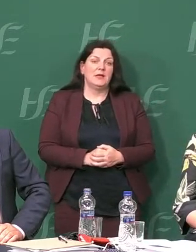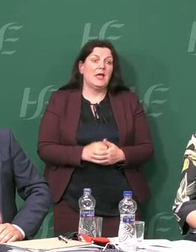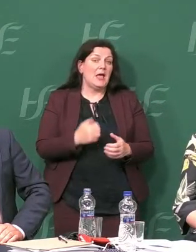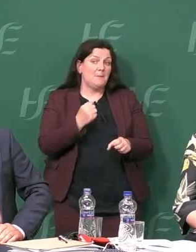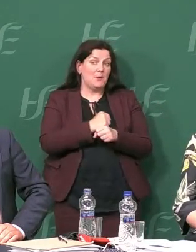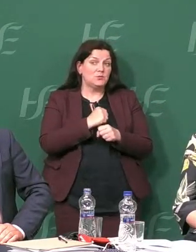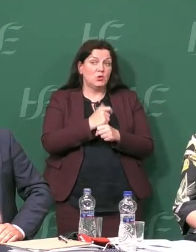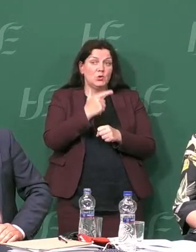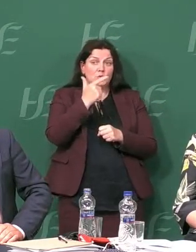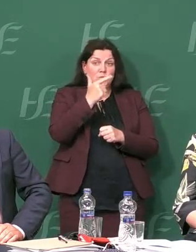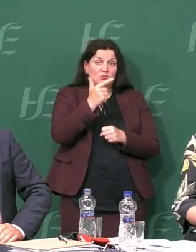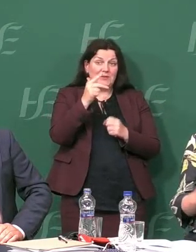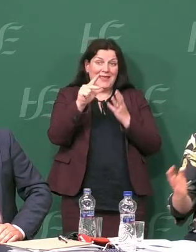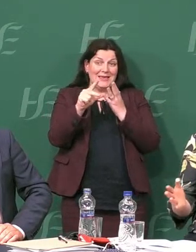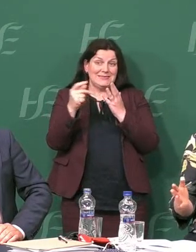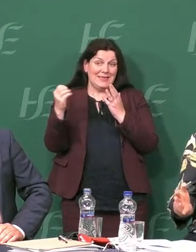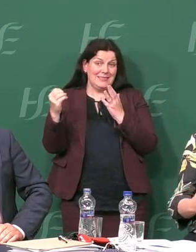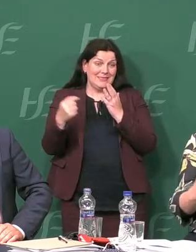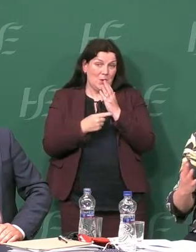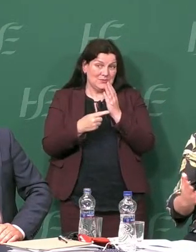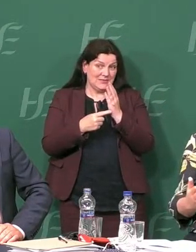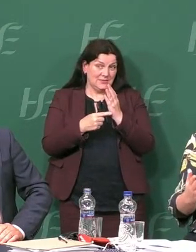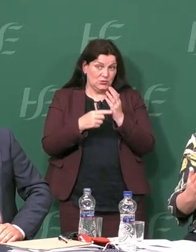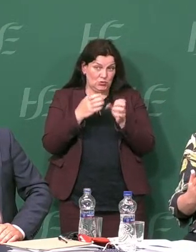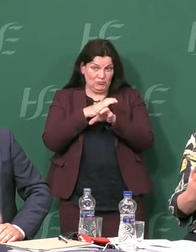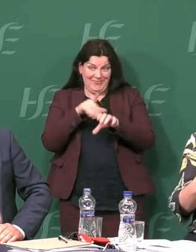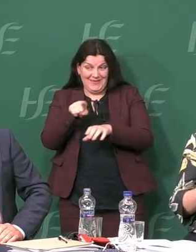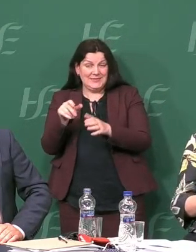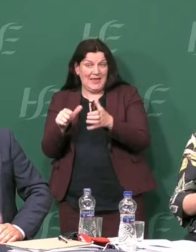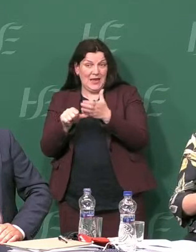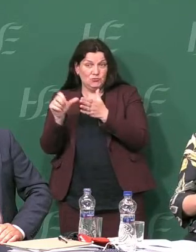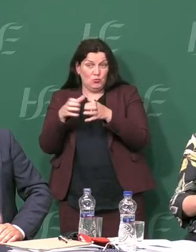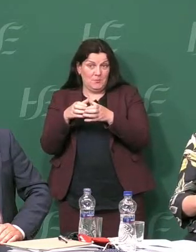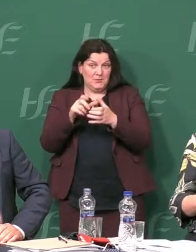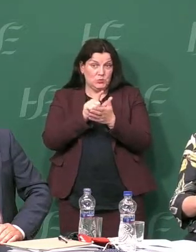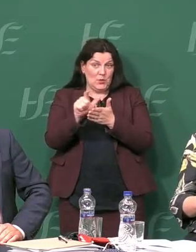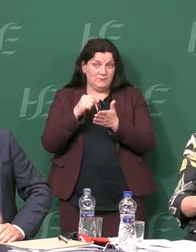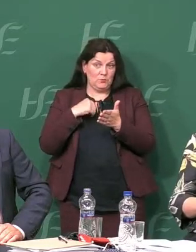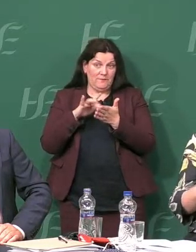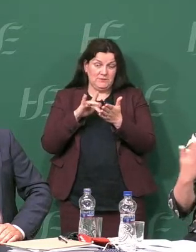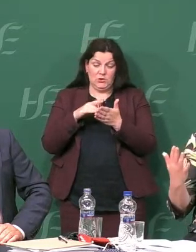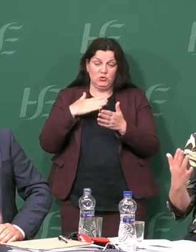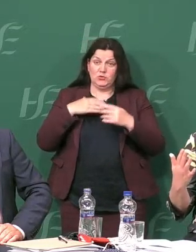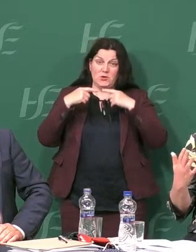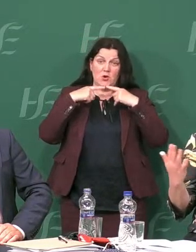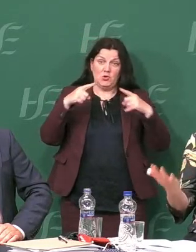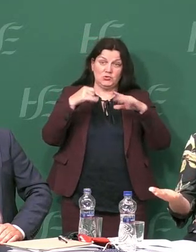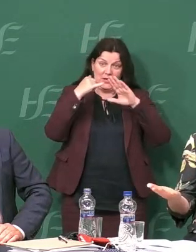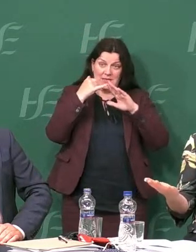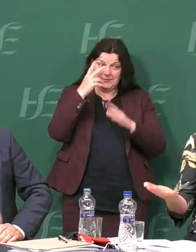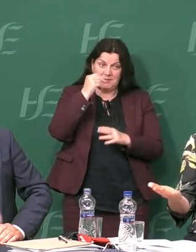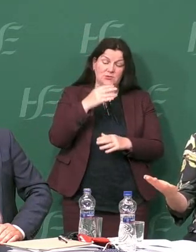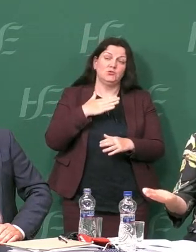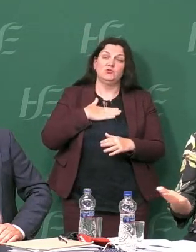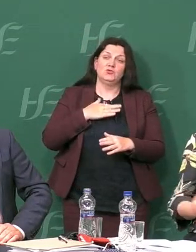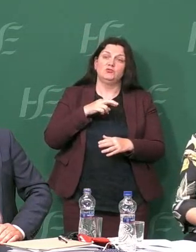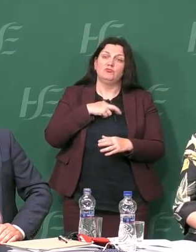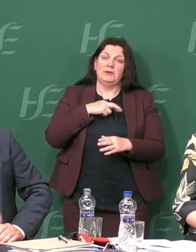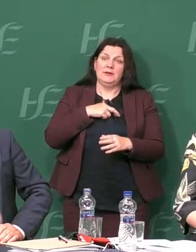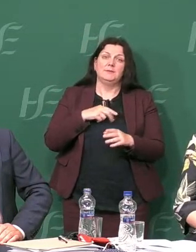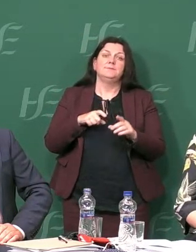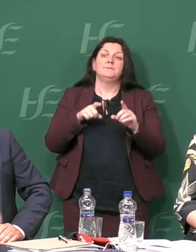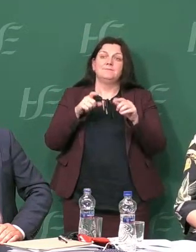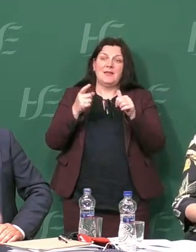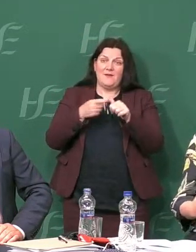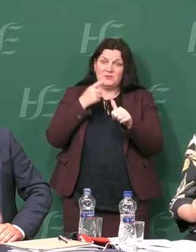around 280,000 children in the age cohort. Obviously, although the portal did launch last night, it was only really to be sort